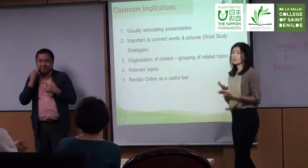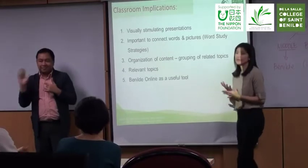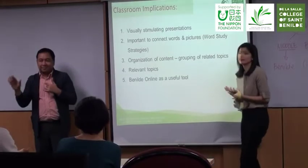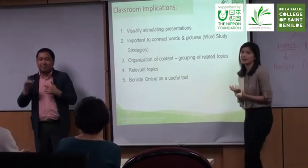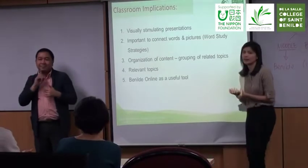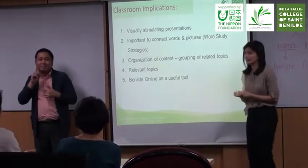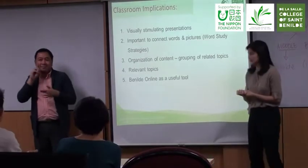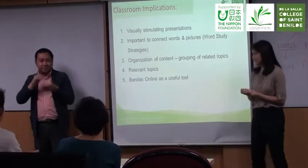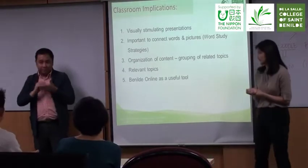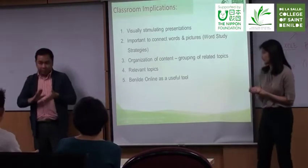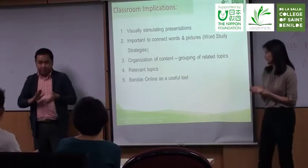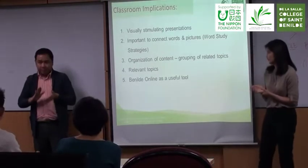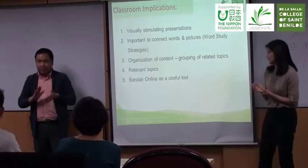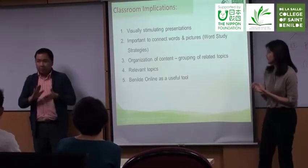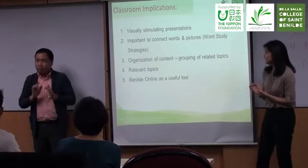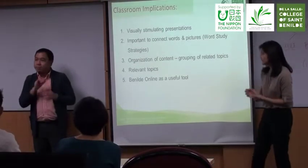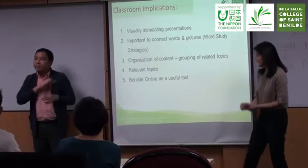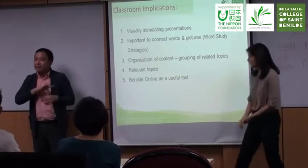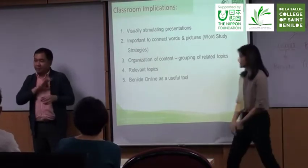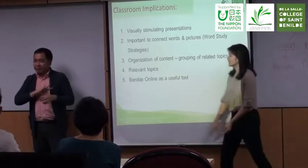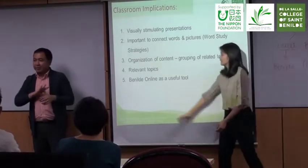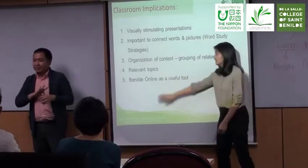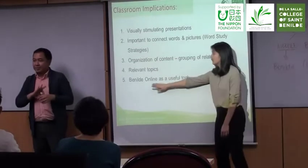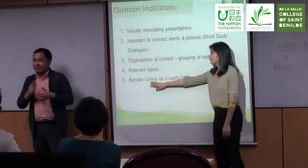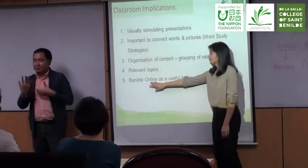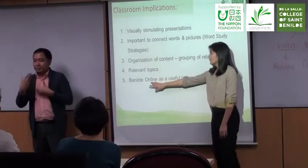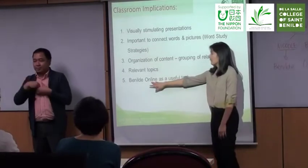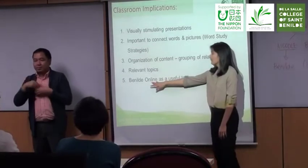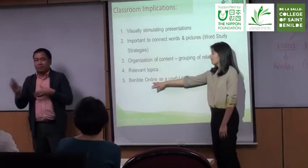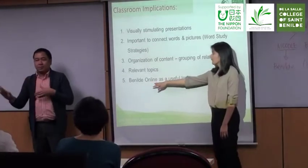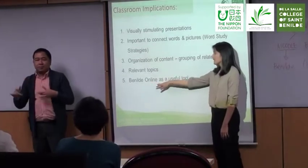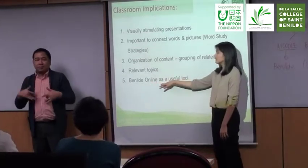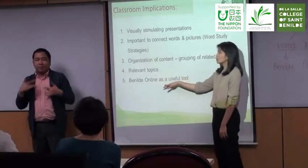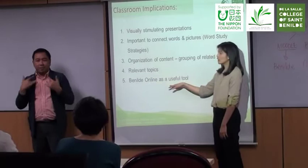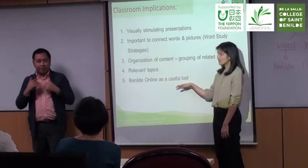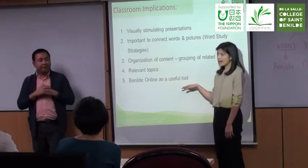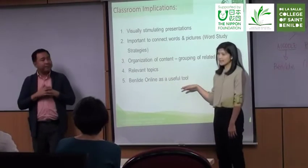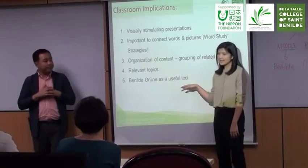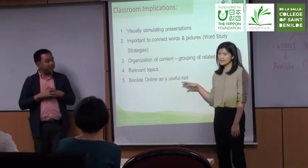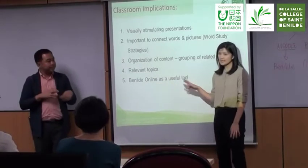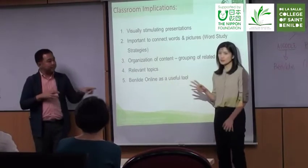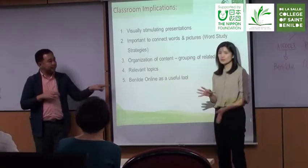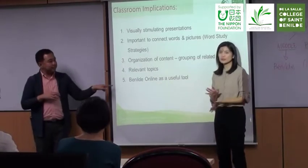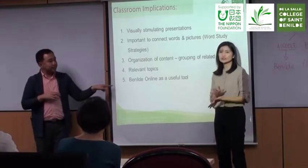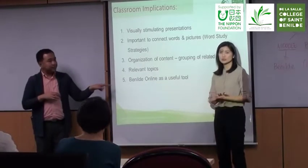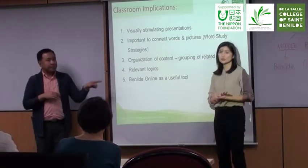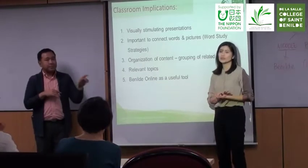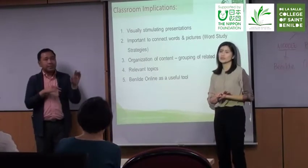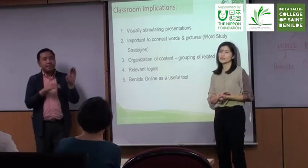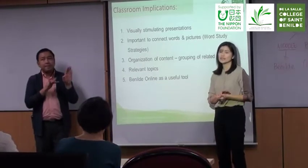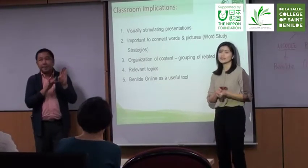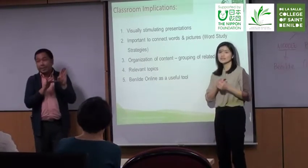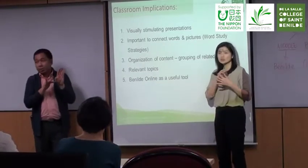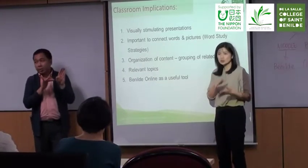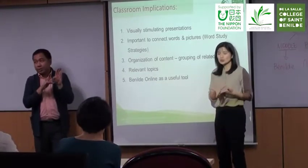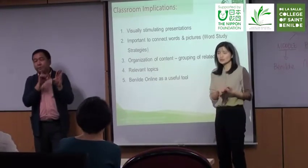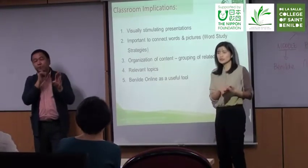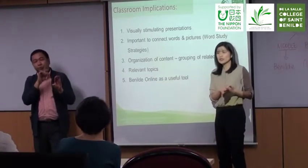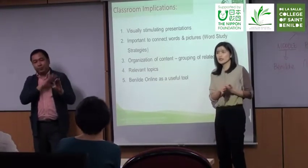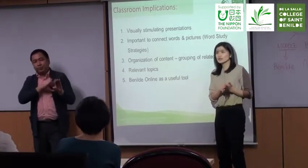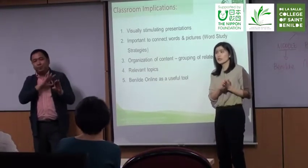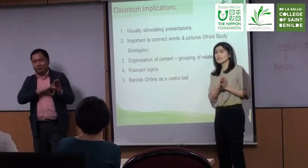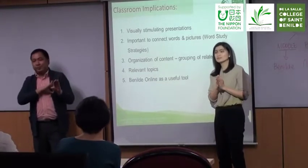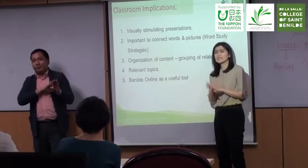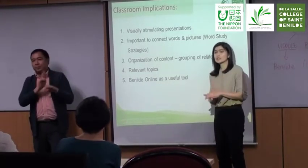They can get something from it. Next, Pinel Online is a useful tool. It is a